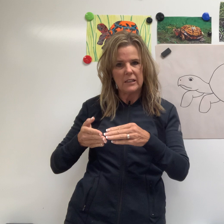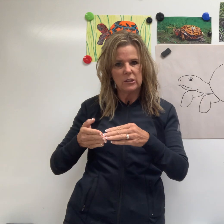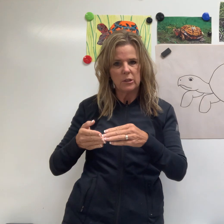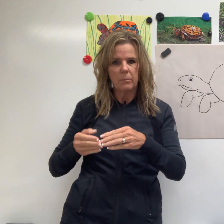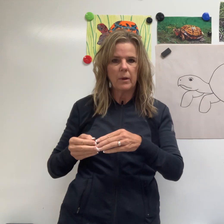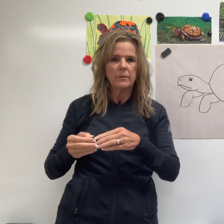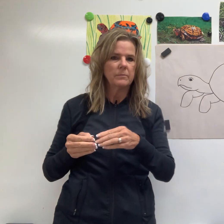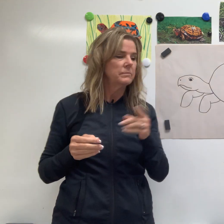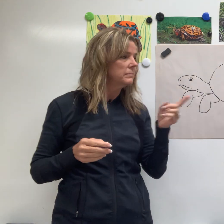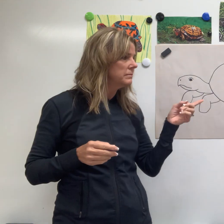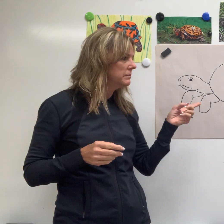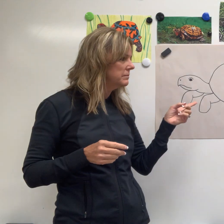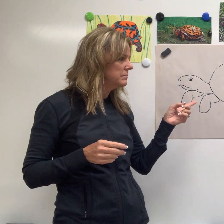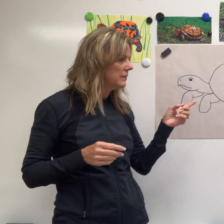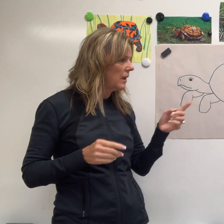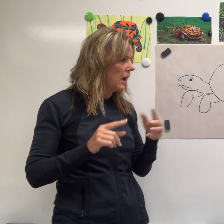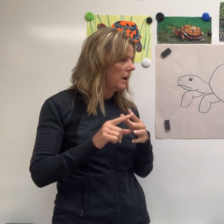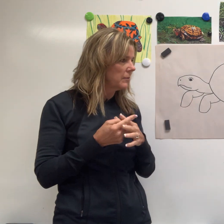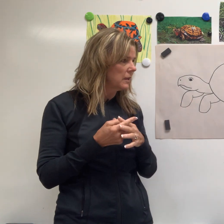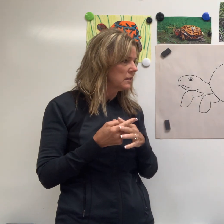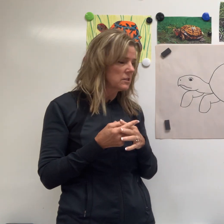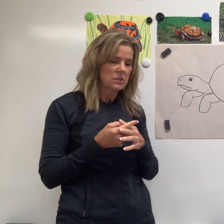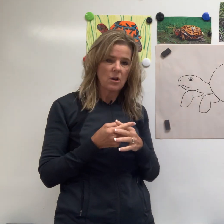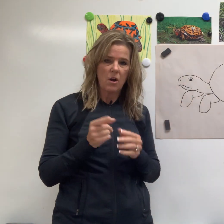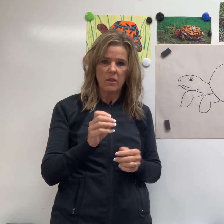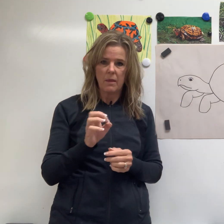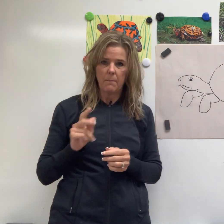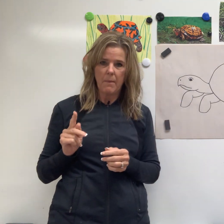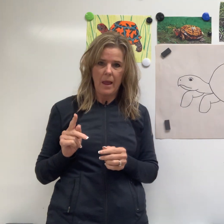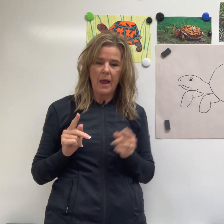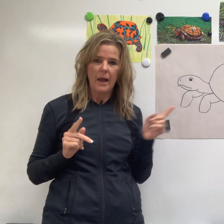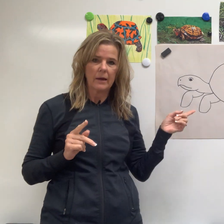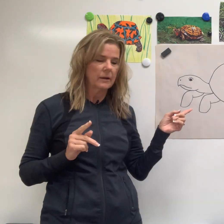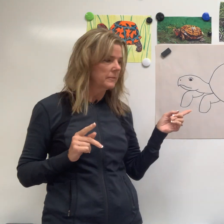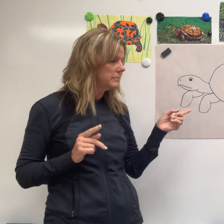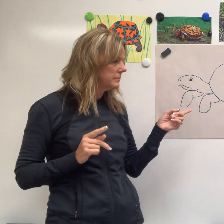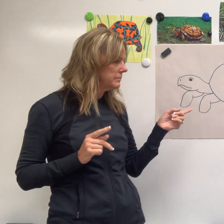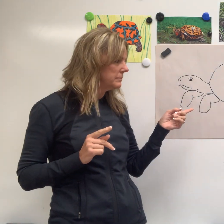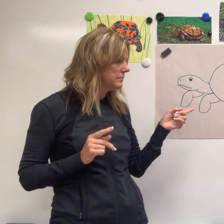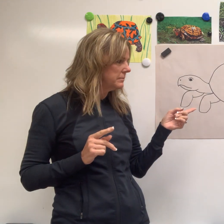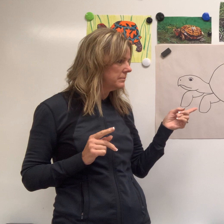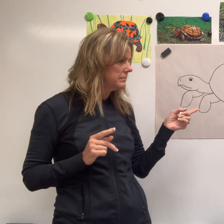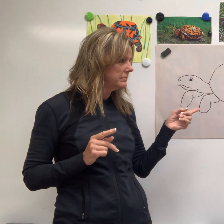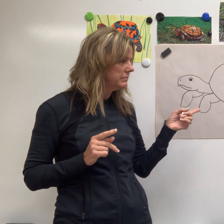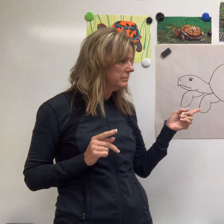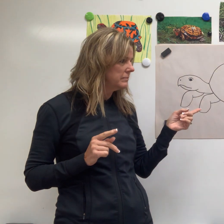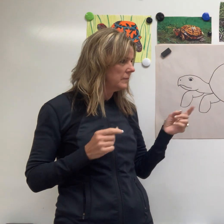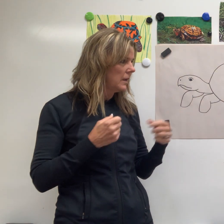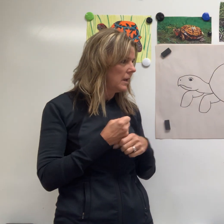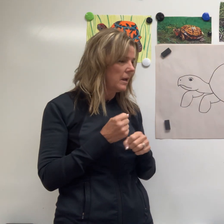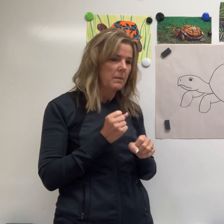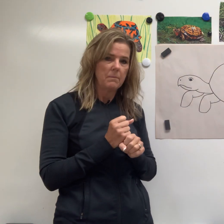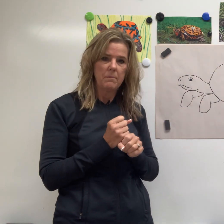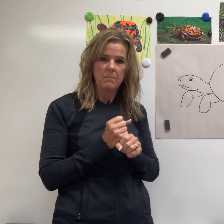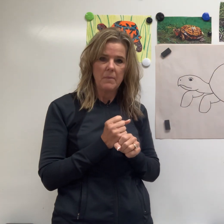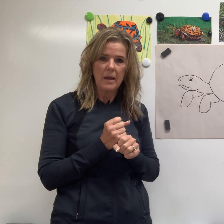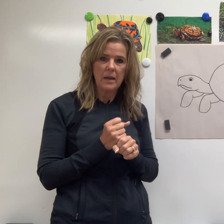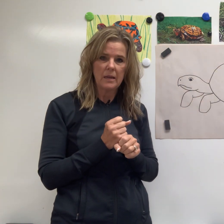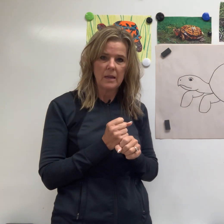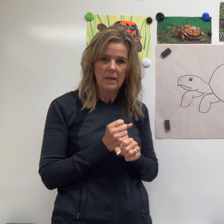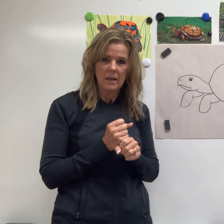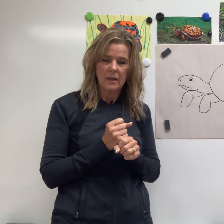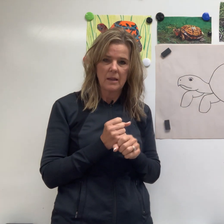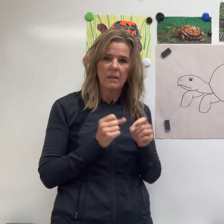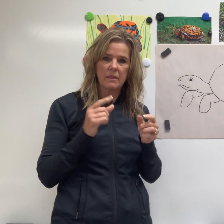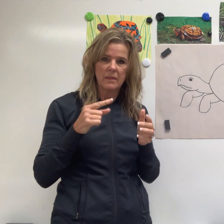bit, and that's where I'm gonna start this back line for my back leg. All you need to do is make this top slanted line right